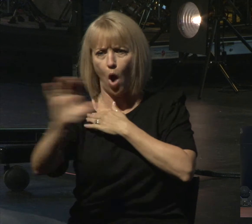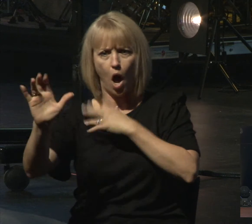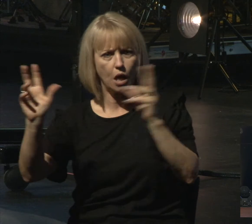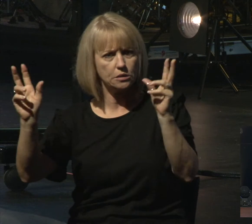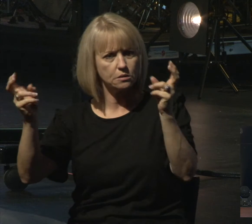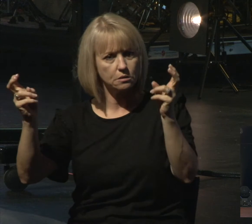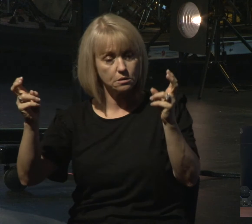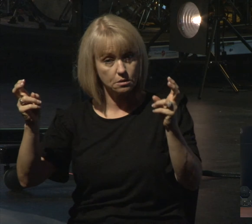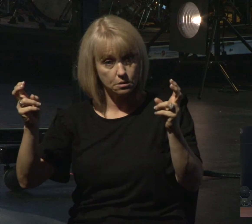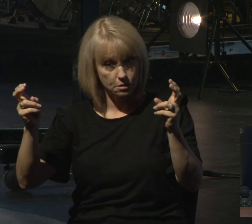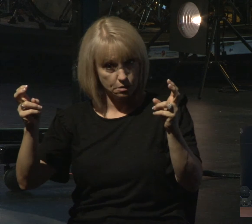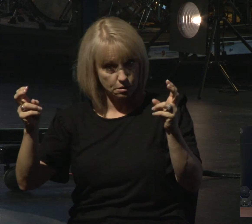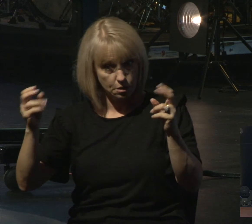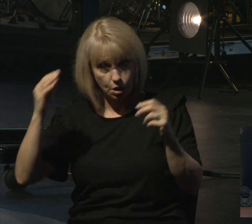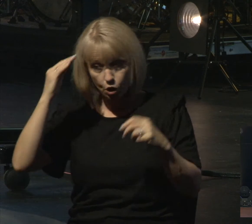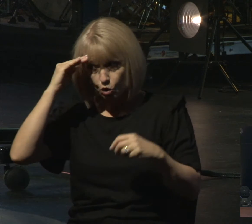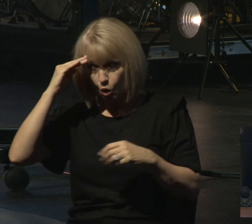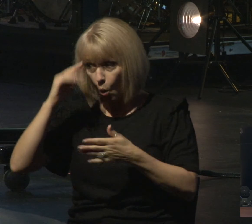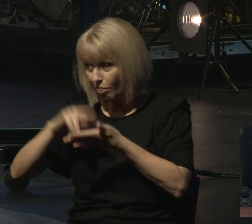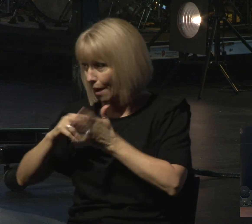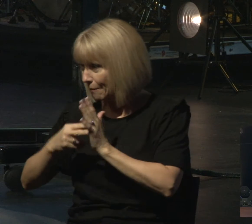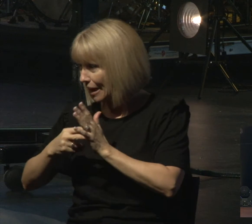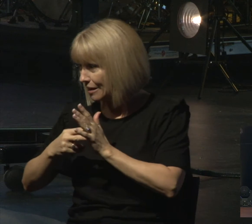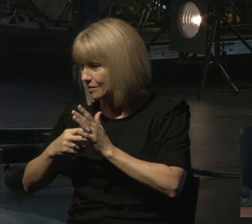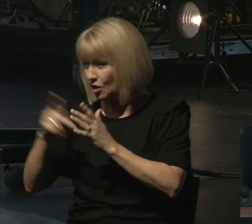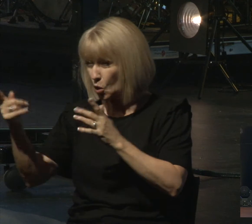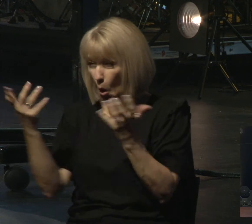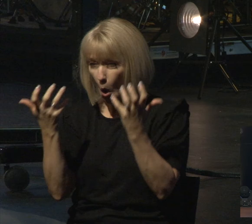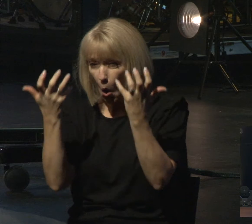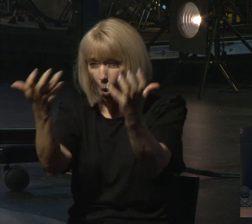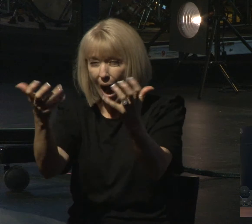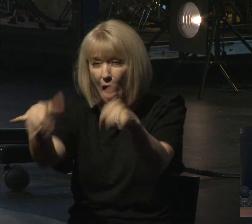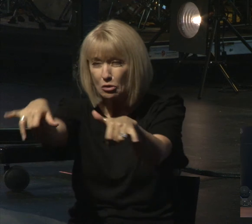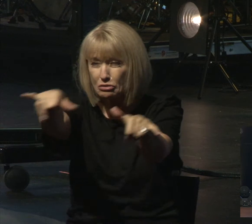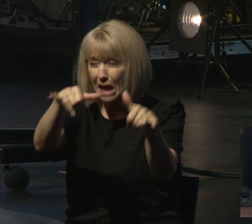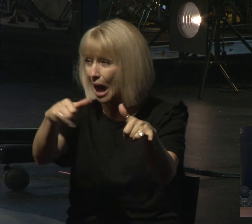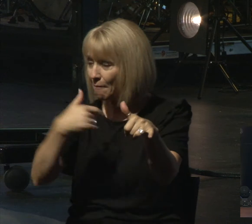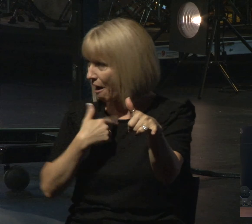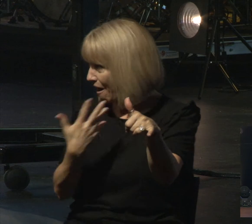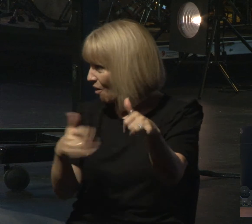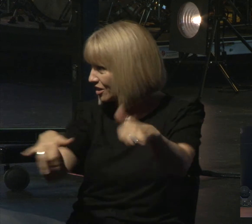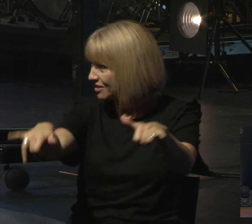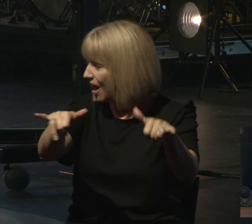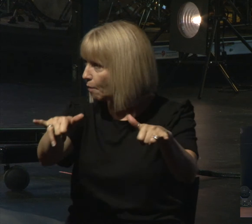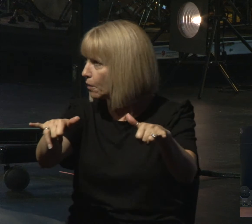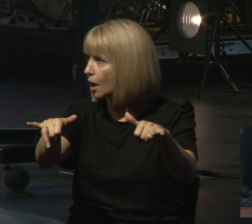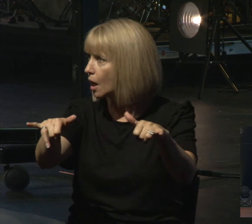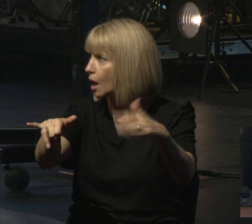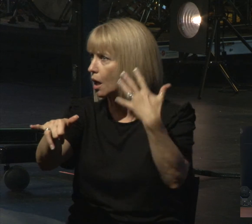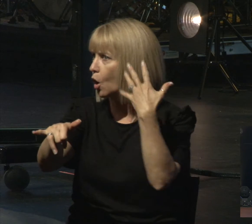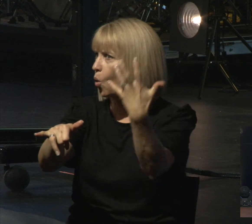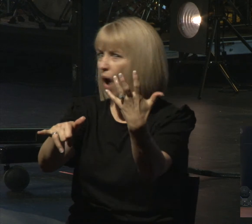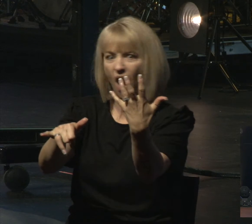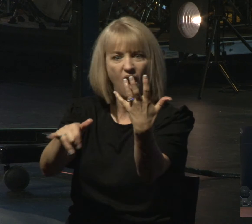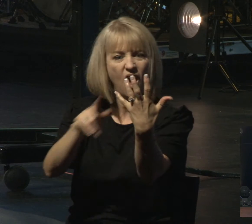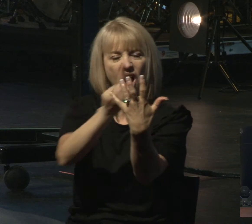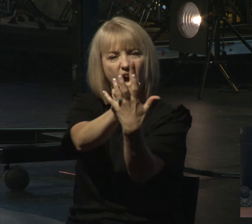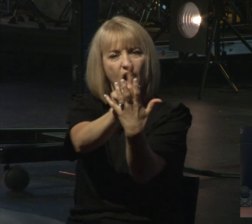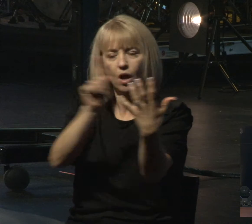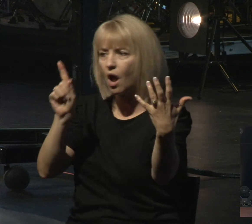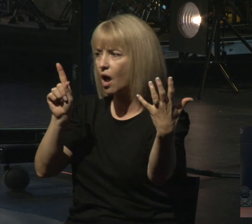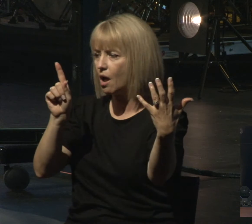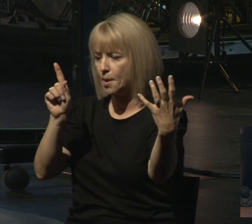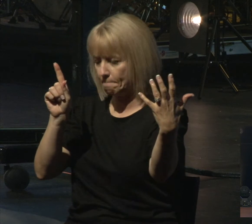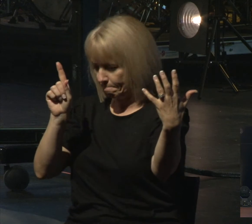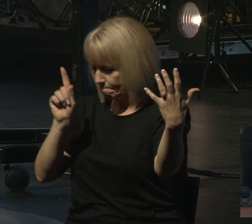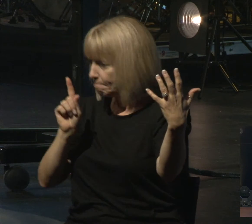what the bridge is from being in the crowd to being a disciple? The bridge that if you're going to step out of the crowd into discipleship, it's you bear the